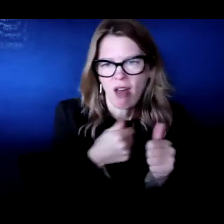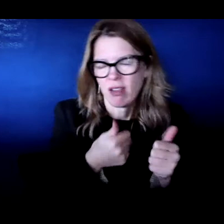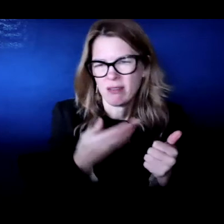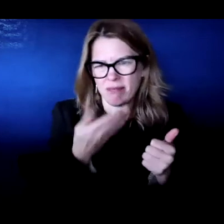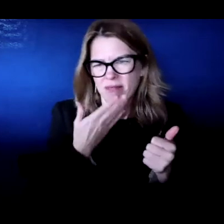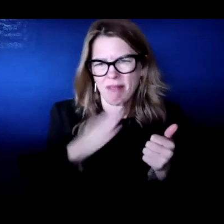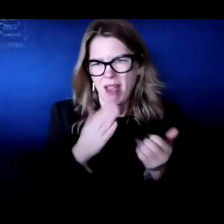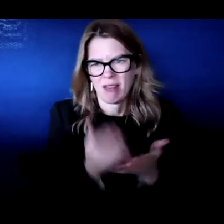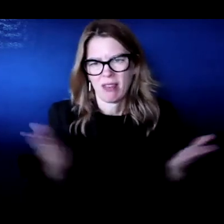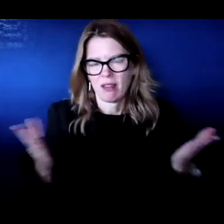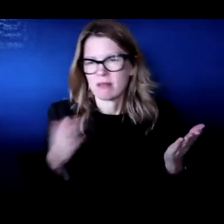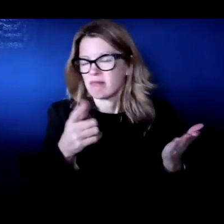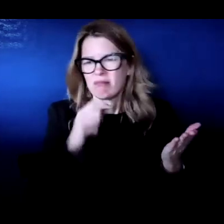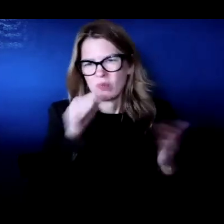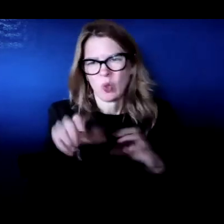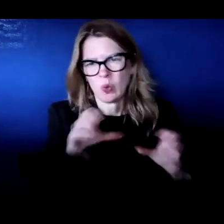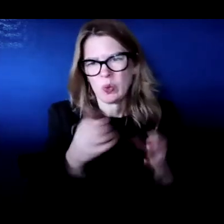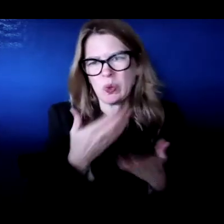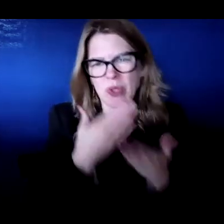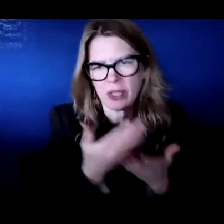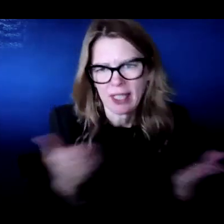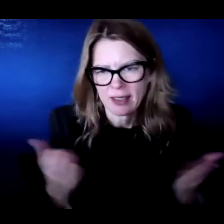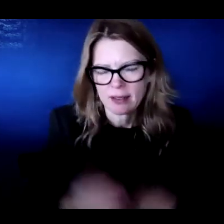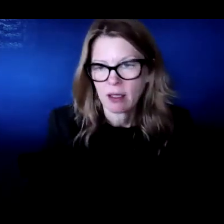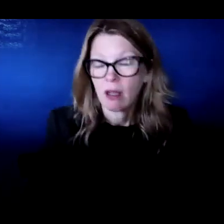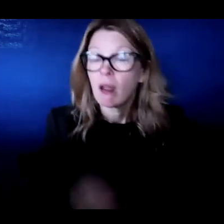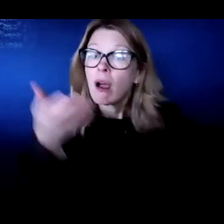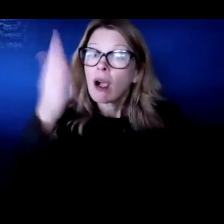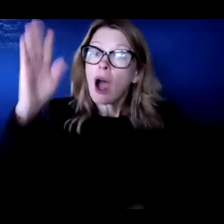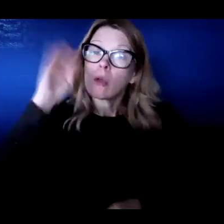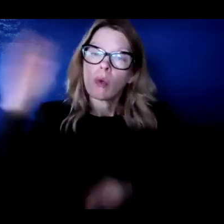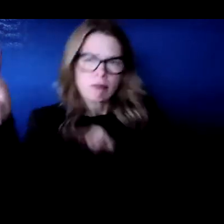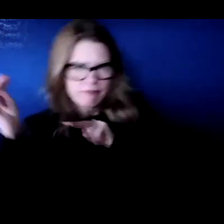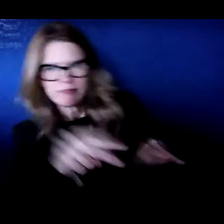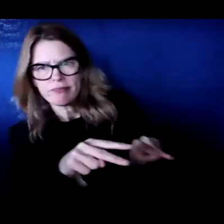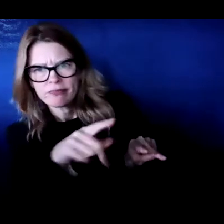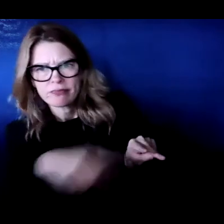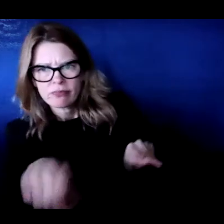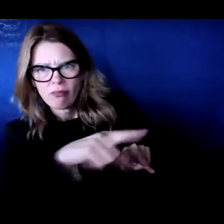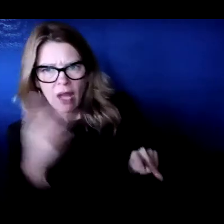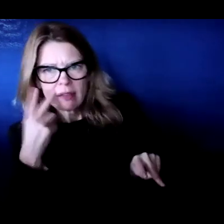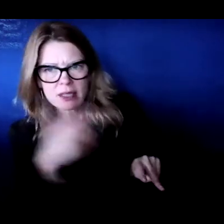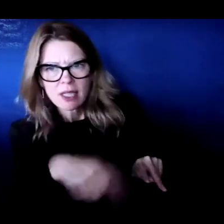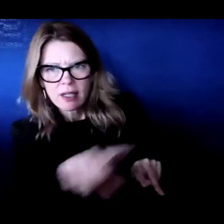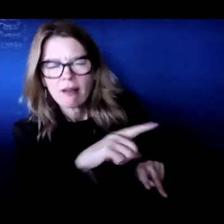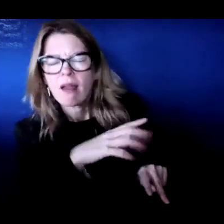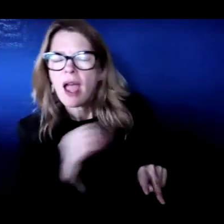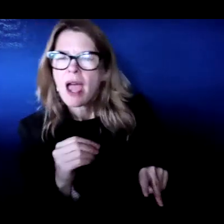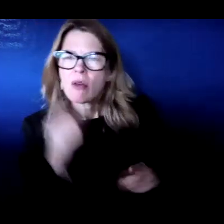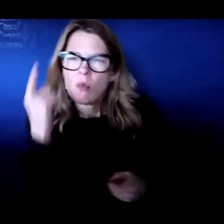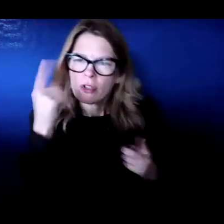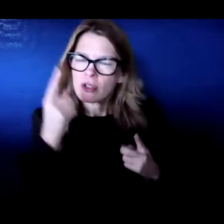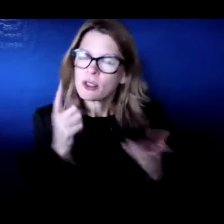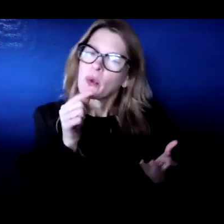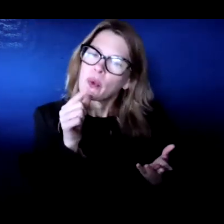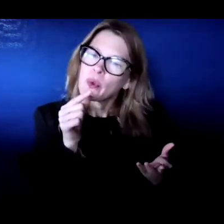who does any good." God looks down from heaven upon us all to see if there is any who is wise,